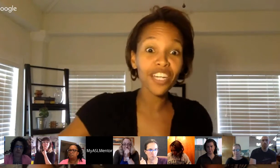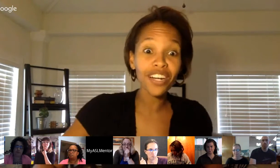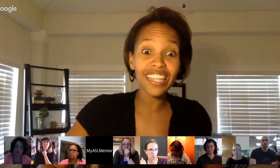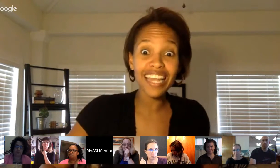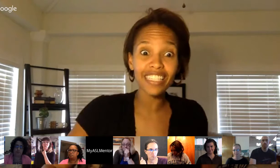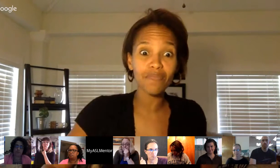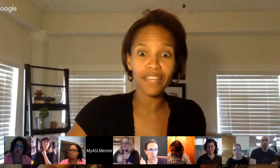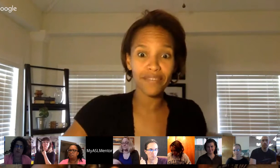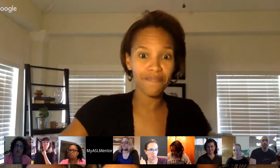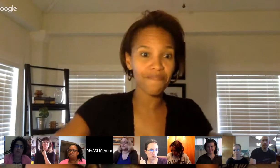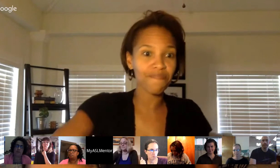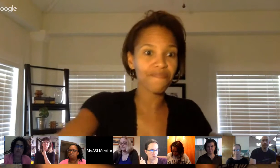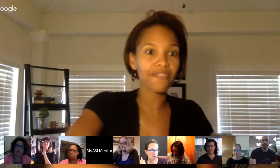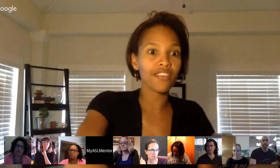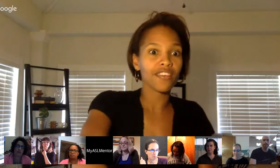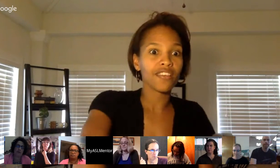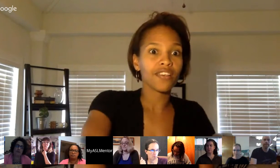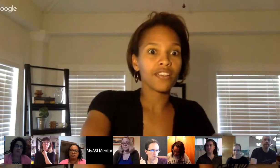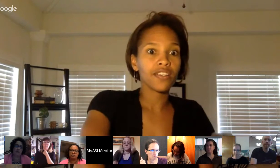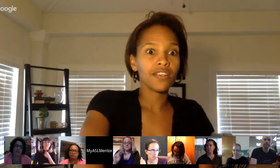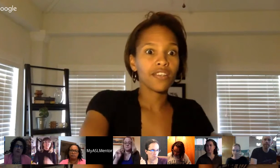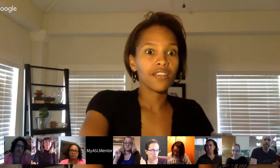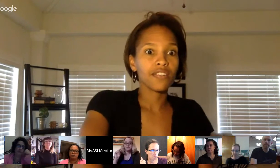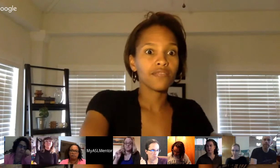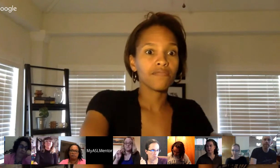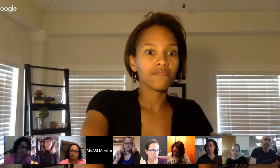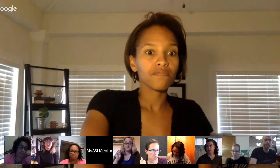Okay, we're gonna go on to the next minute.